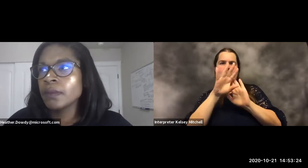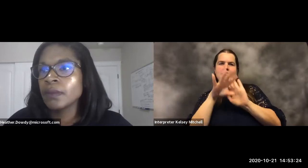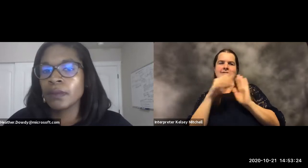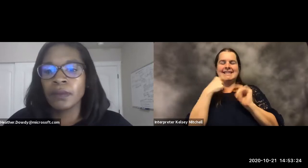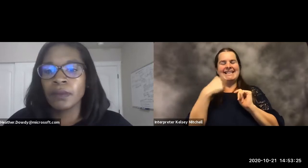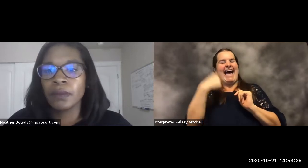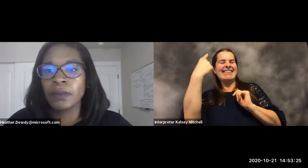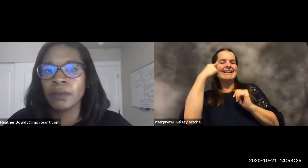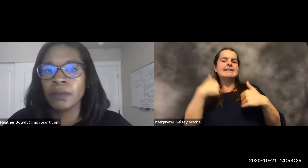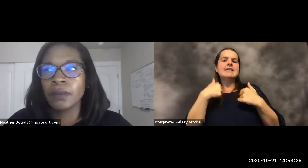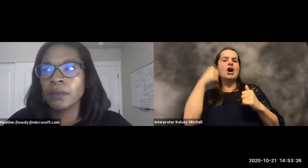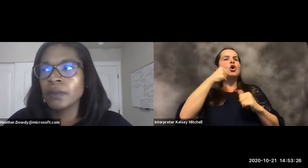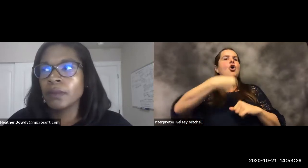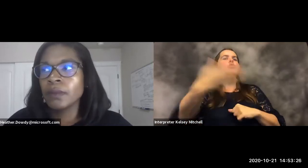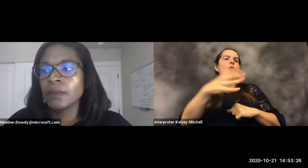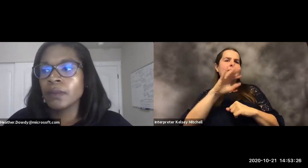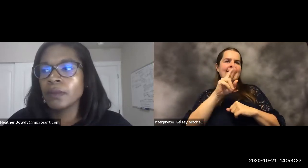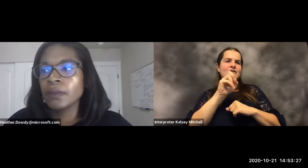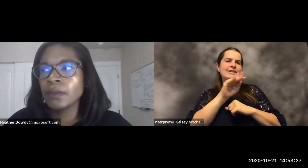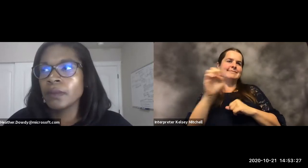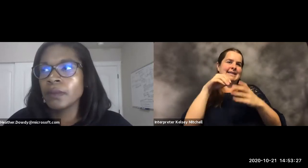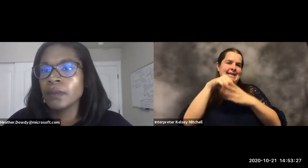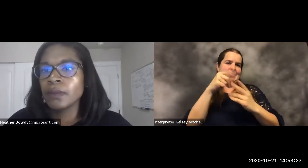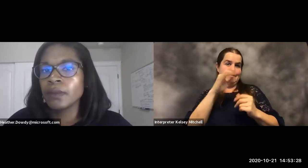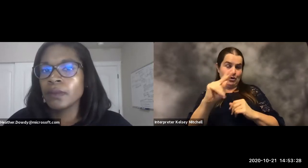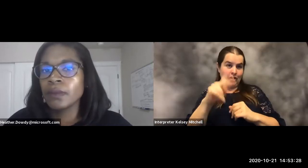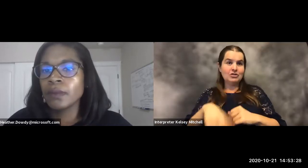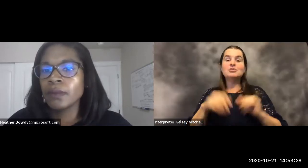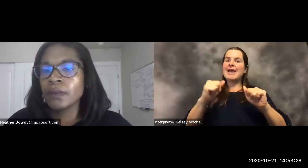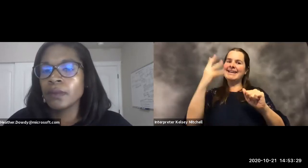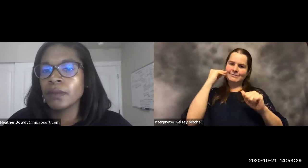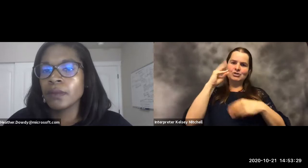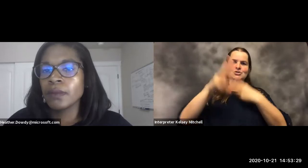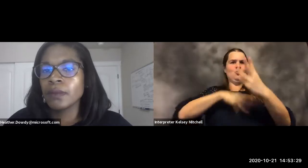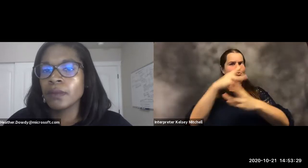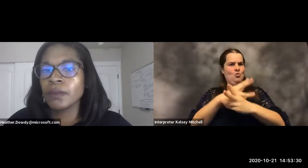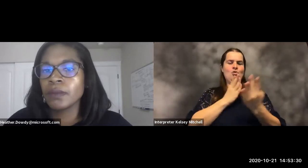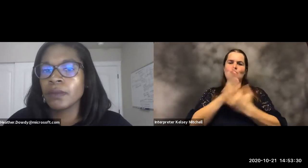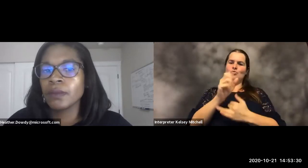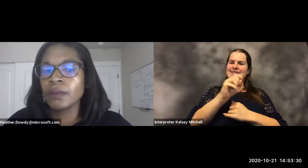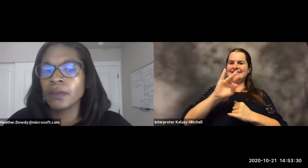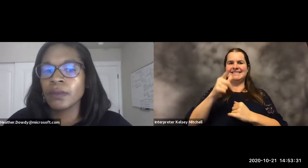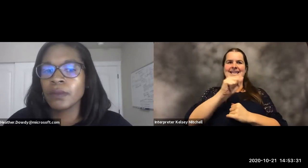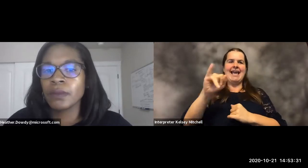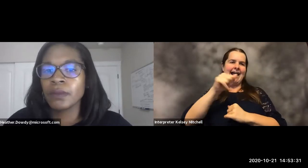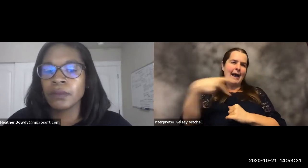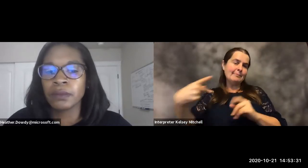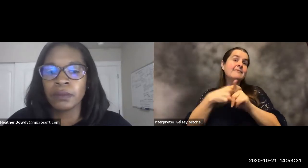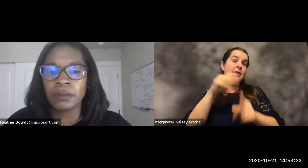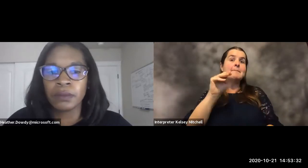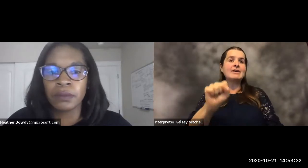a frisbee in the park. Experience the world around you with the Seeing AI app from Microsoft.